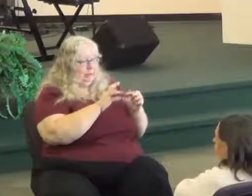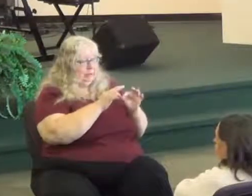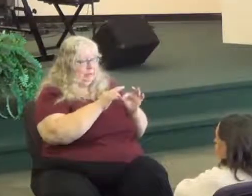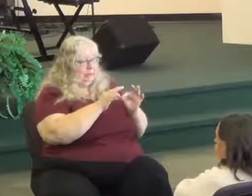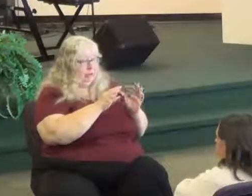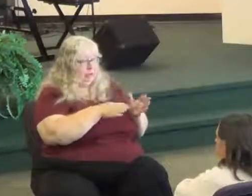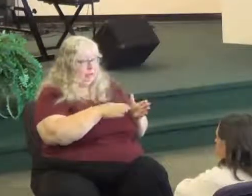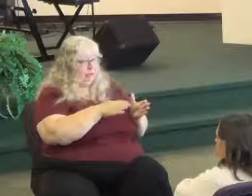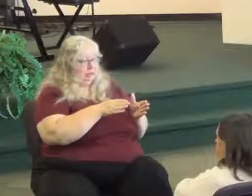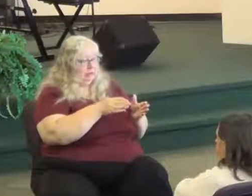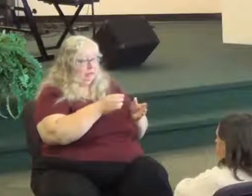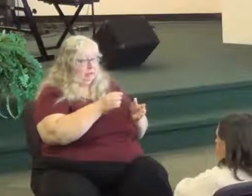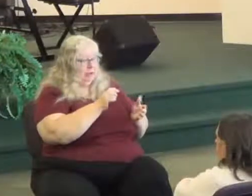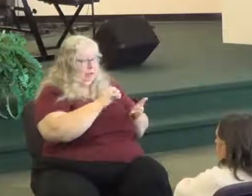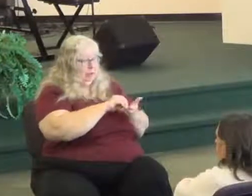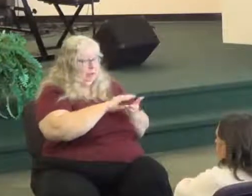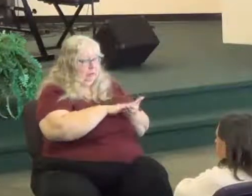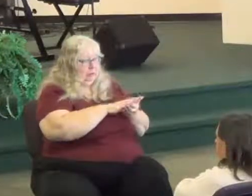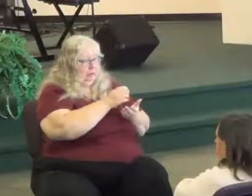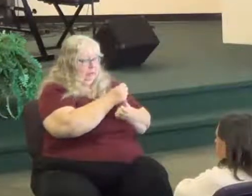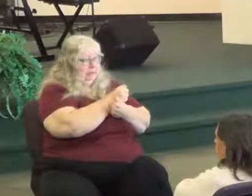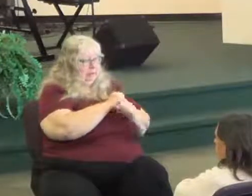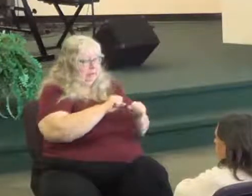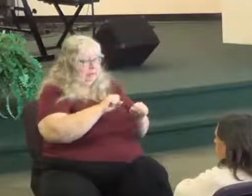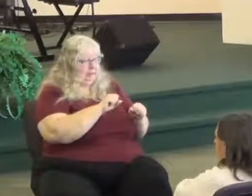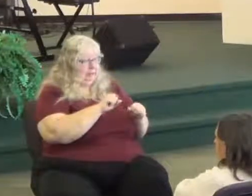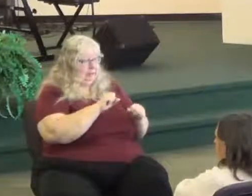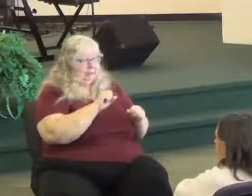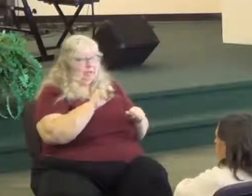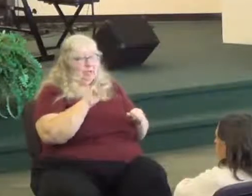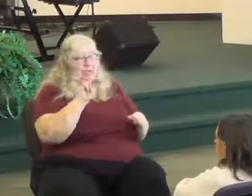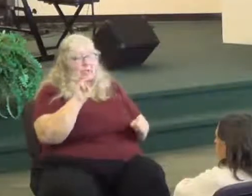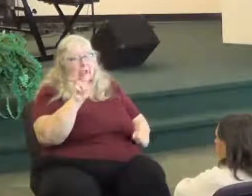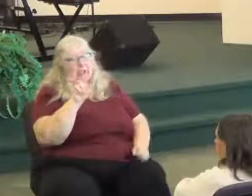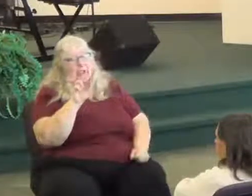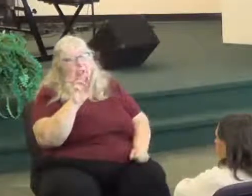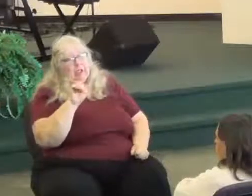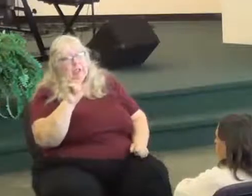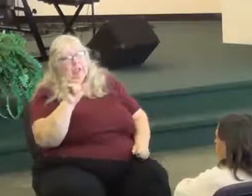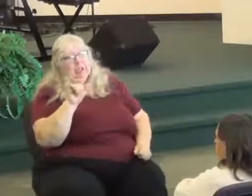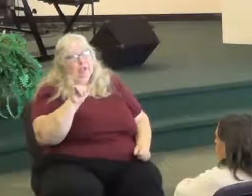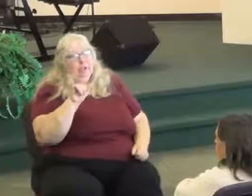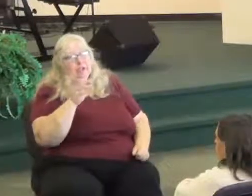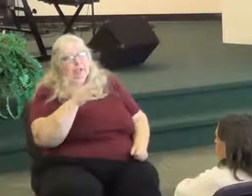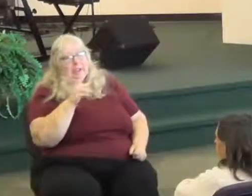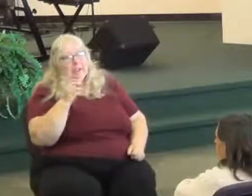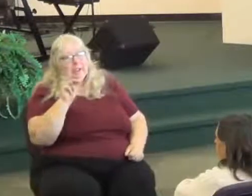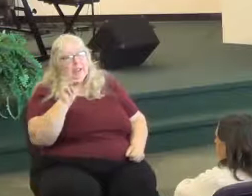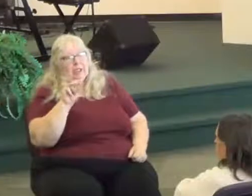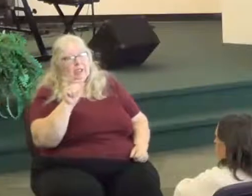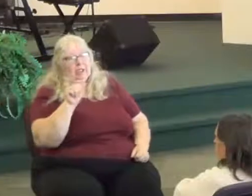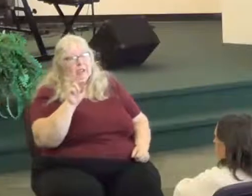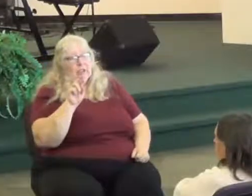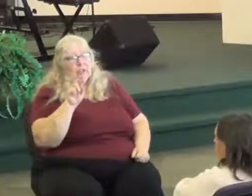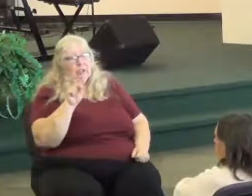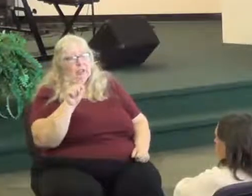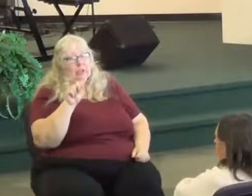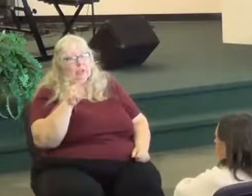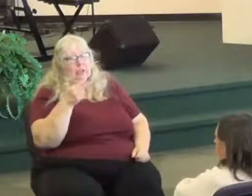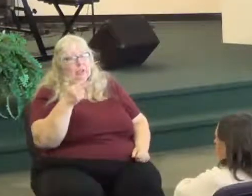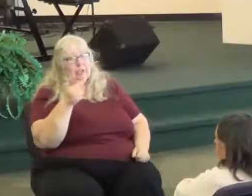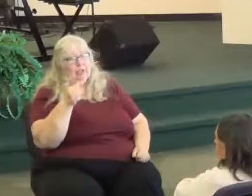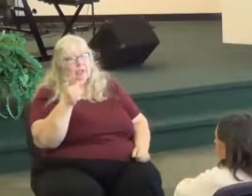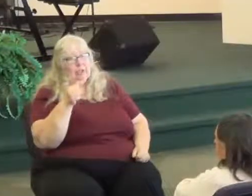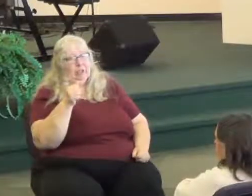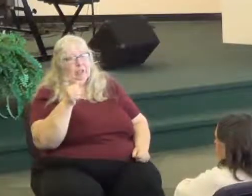Luke 10, end of the chapter, Mary and Martha. And this is a story, you don't get it till you get it. And I